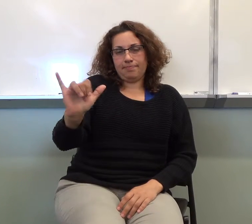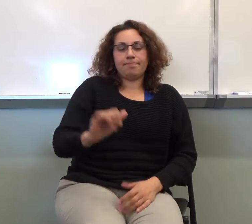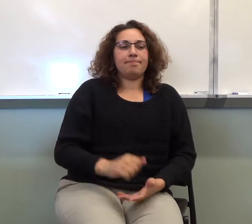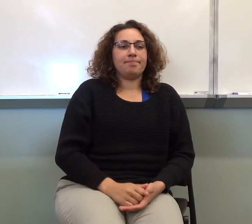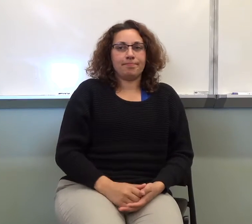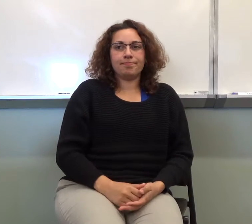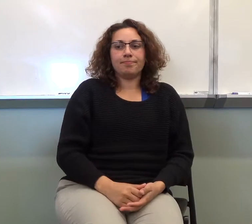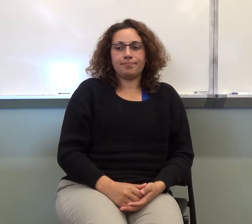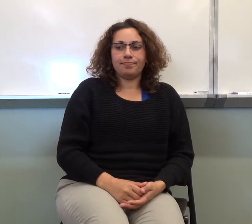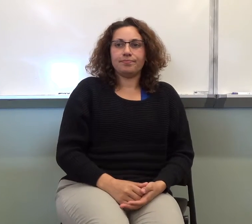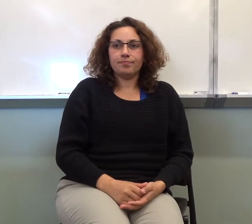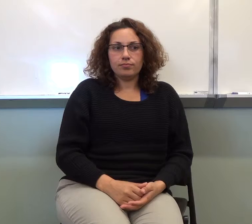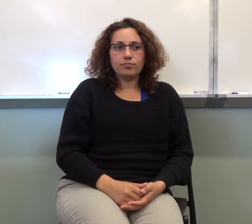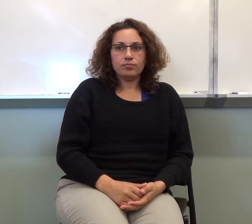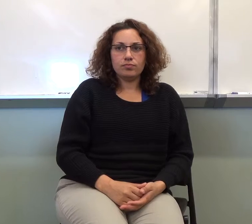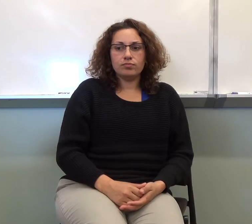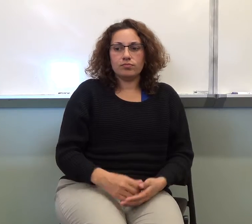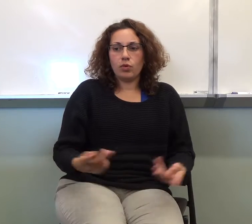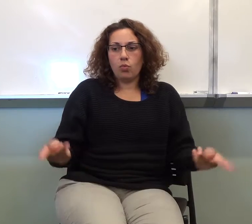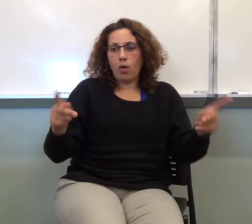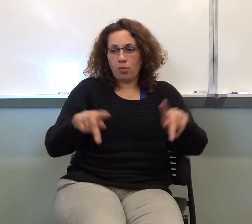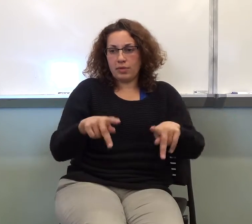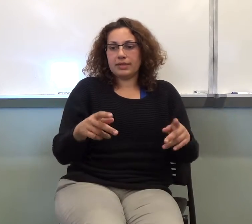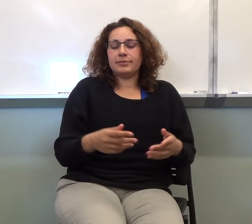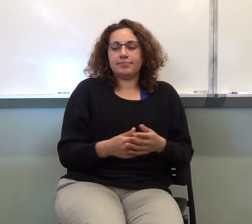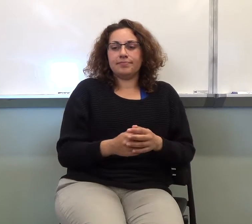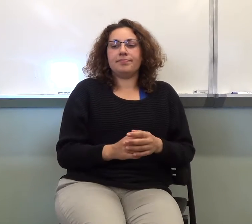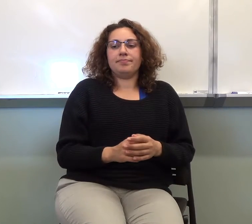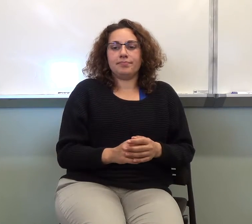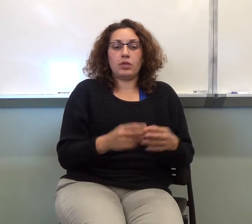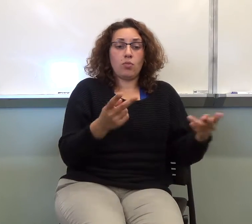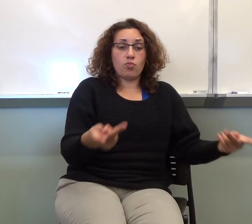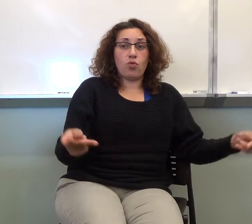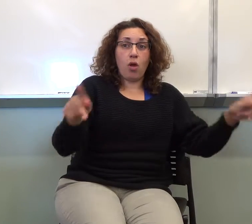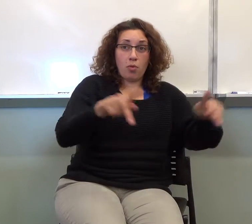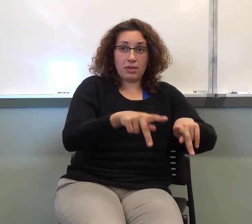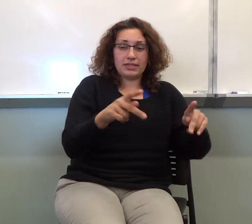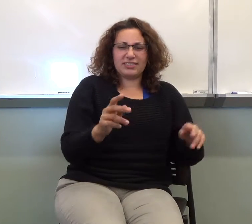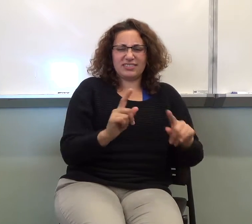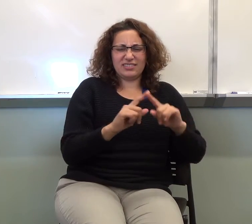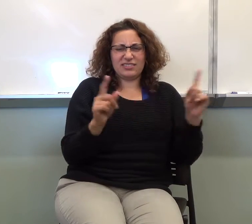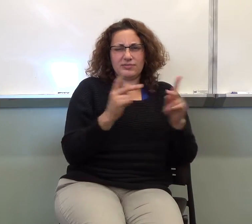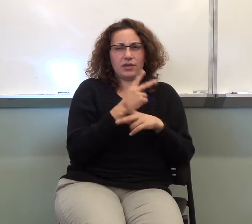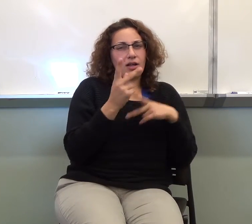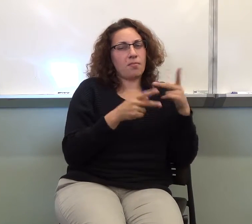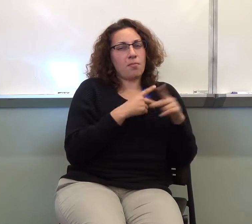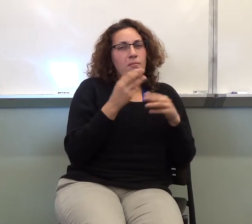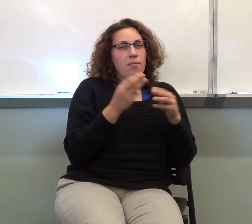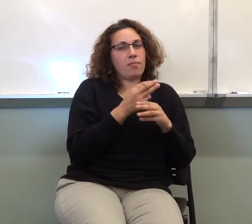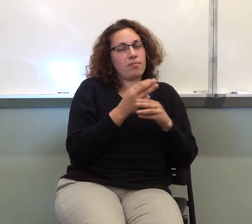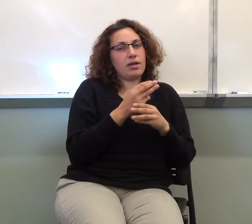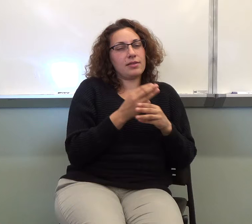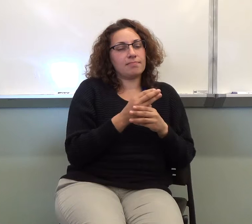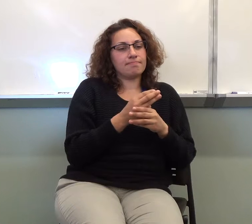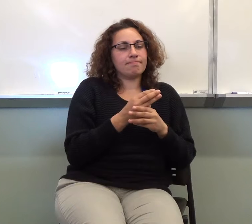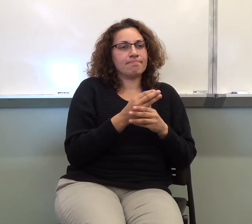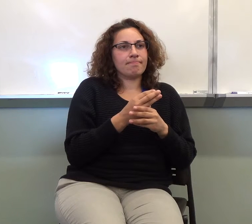some definitions going and so forth. Probability is a different field of math. It's not